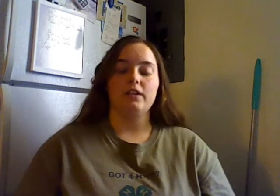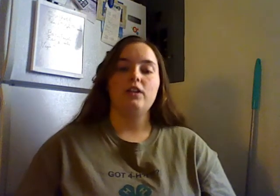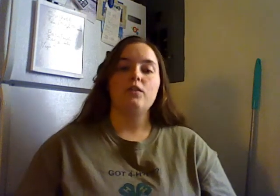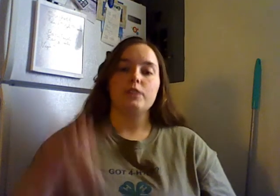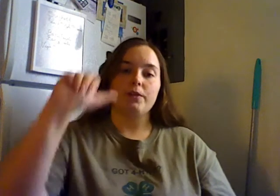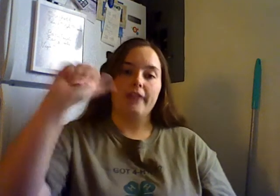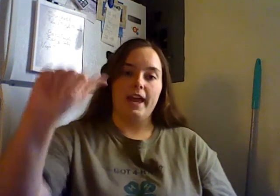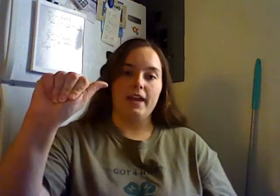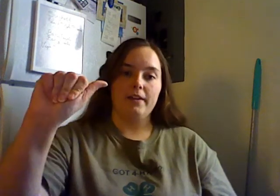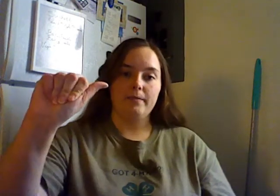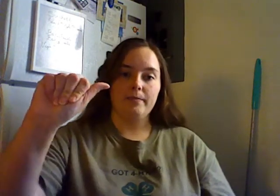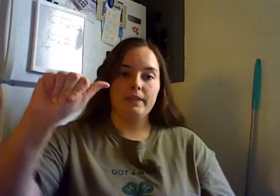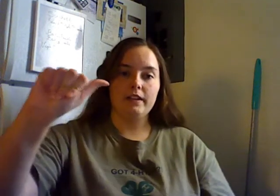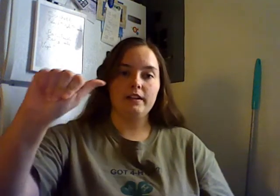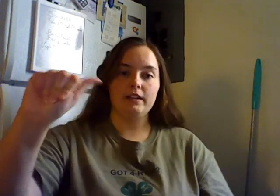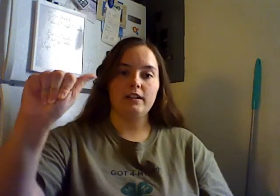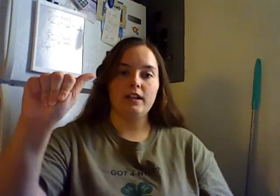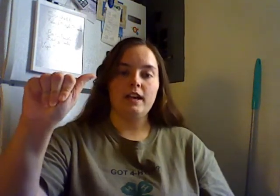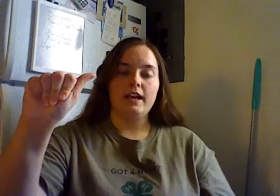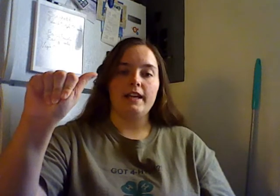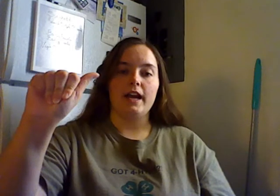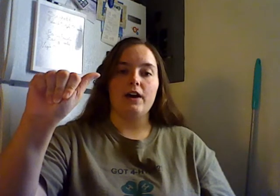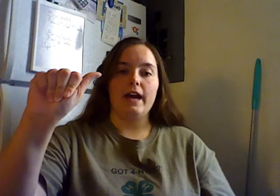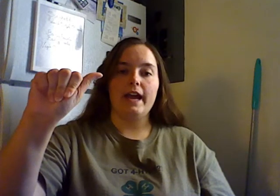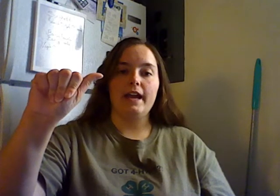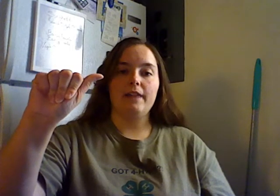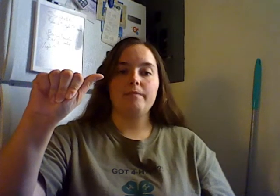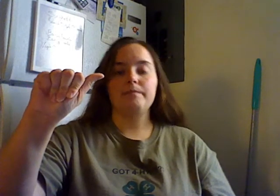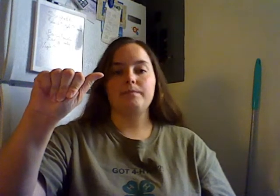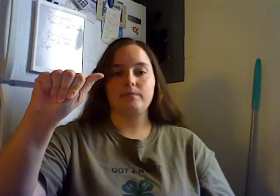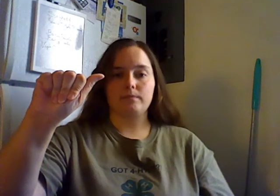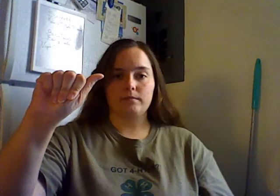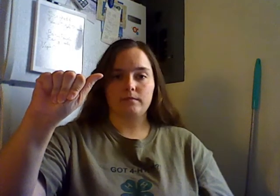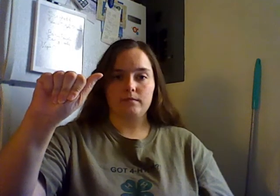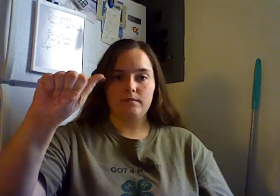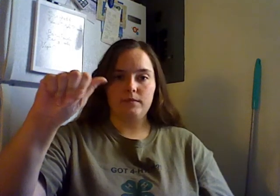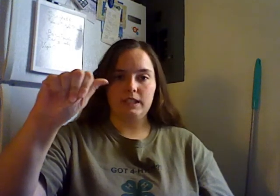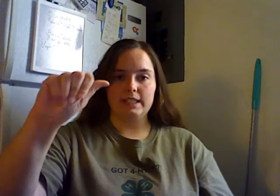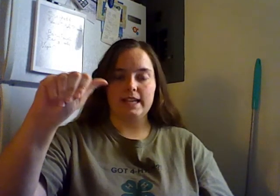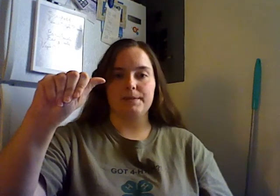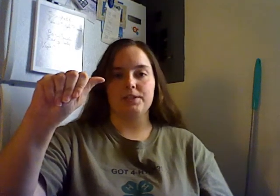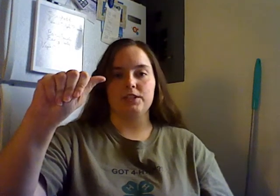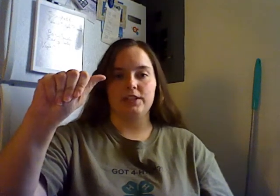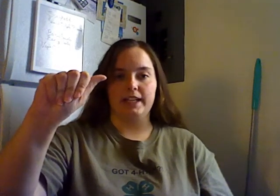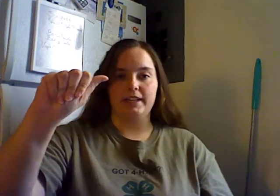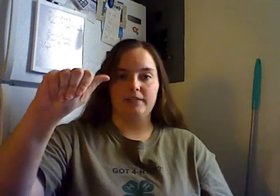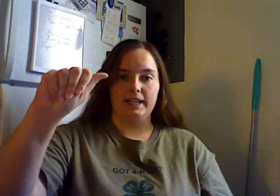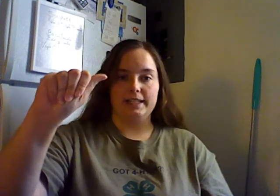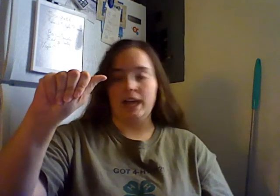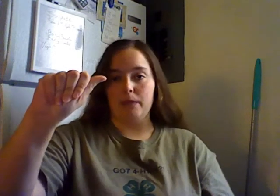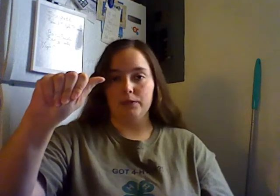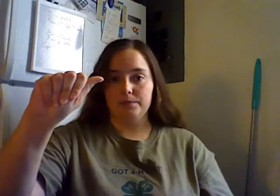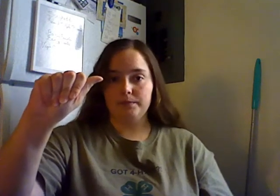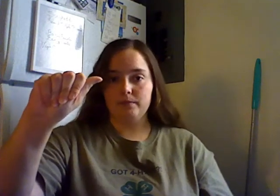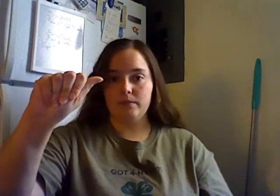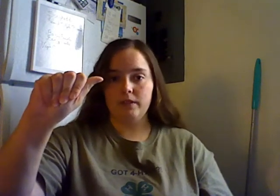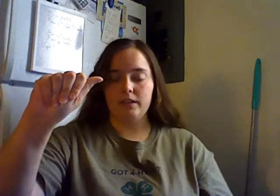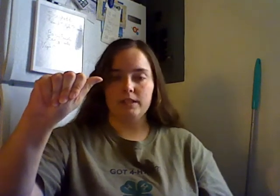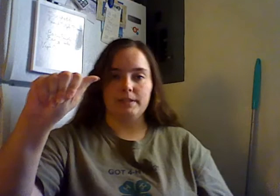we start with A. Now A is kind of supposed to look like, I guess, an apple. The best way to